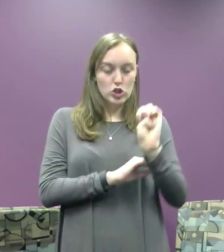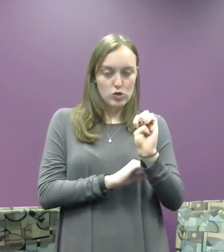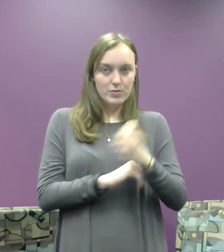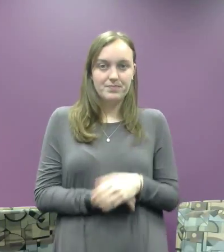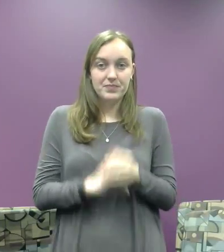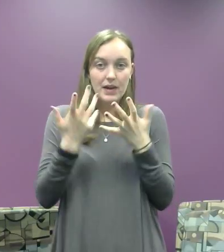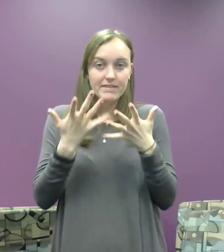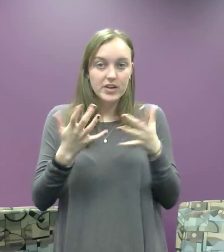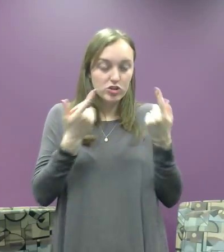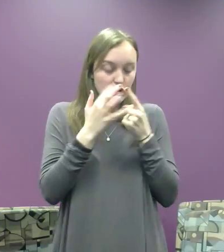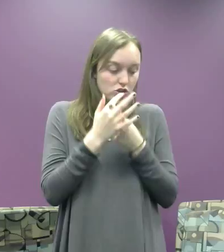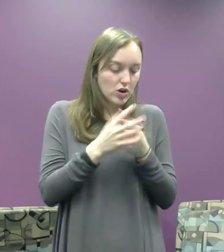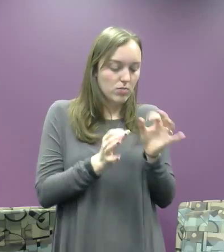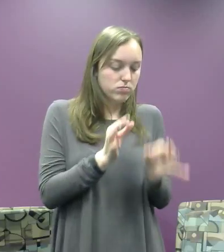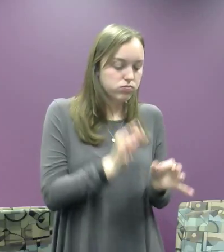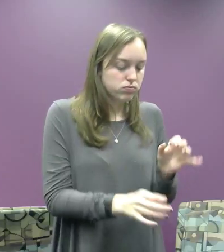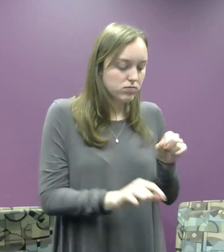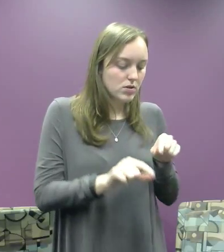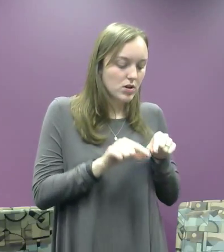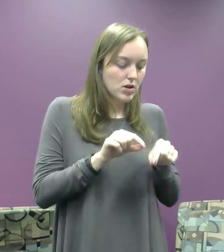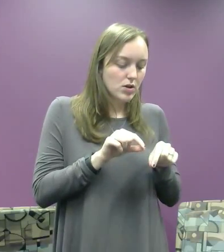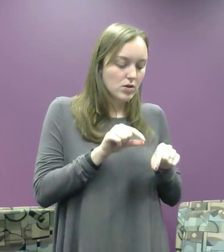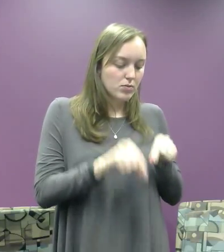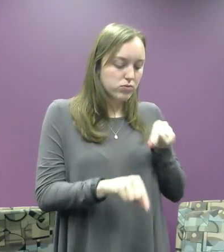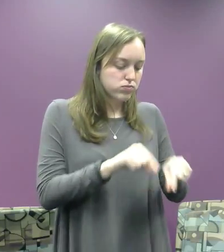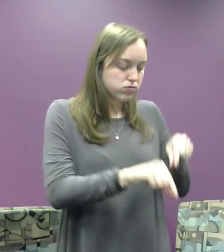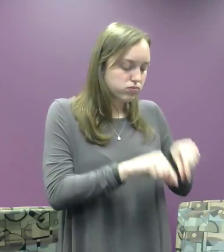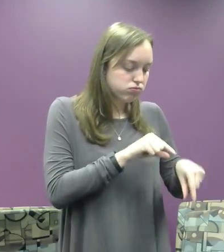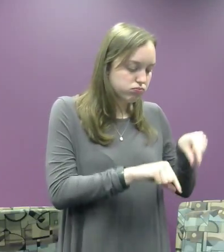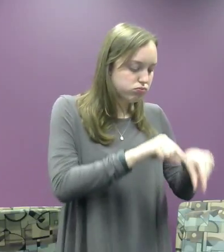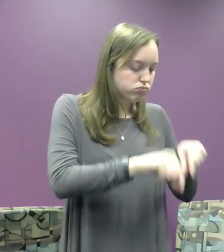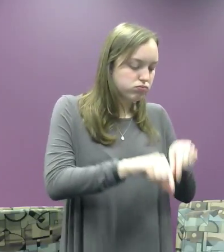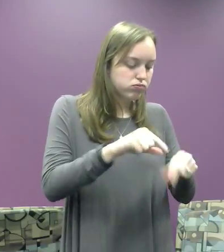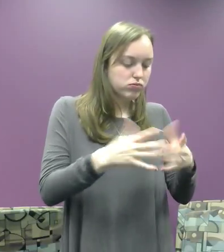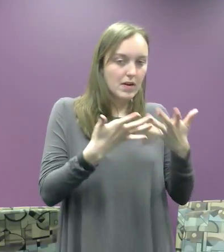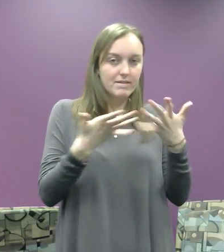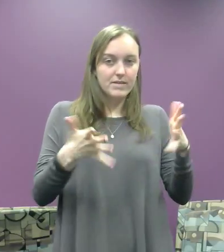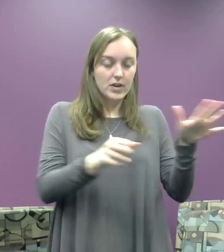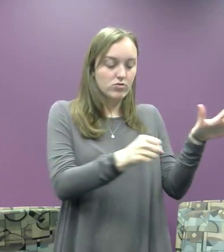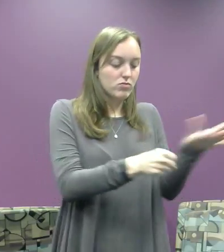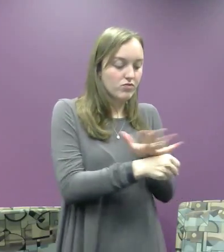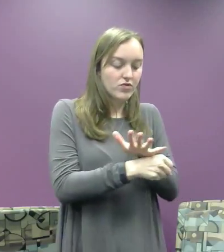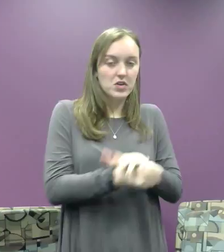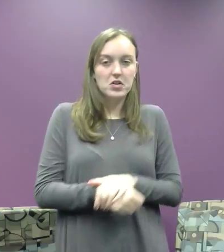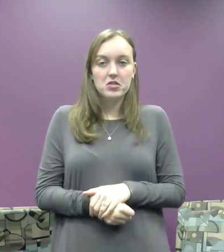layer by layer. And if you count those cubes, the number of them that you use is the